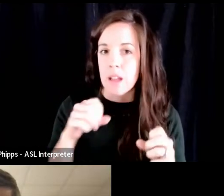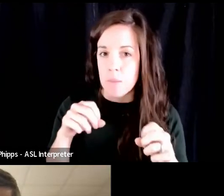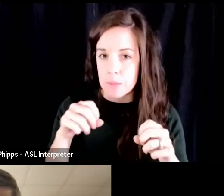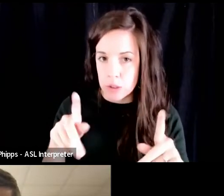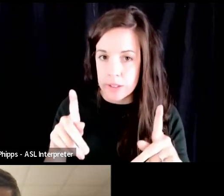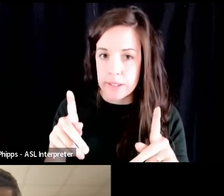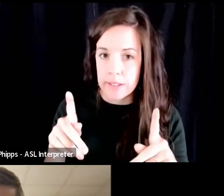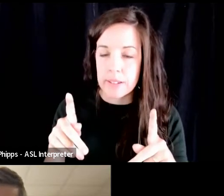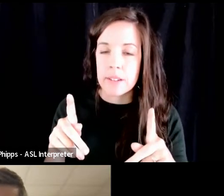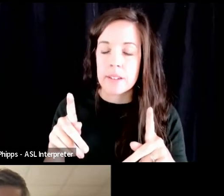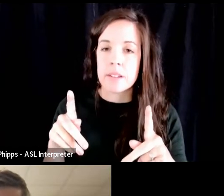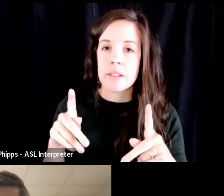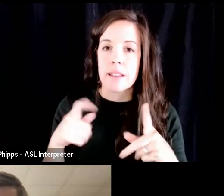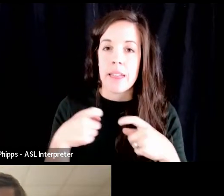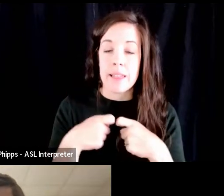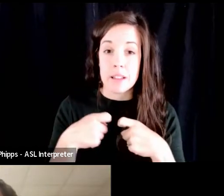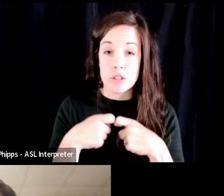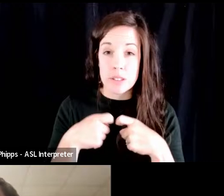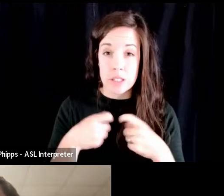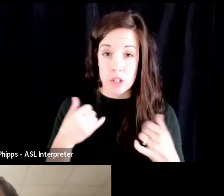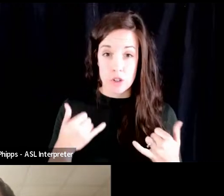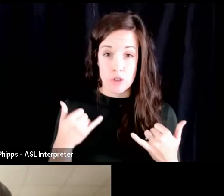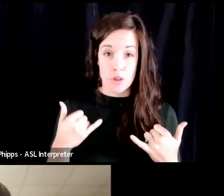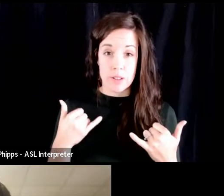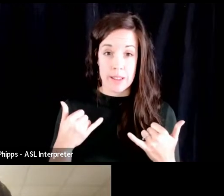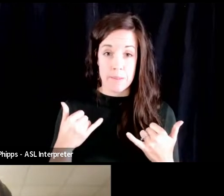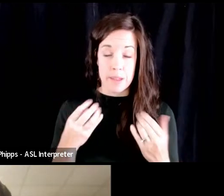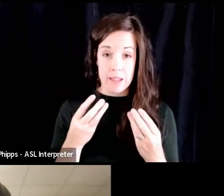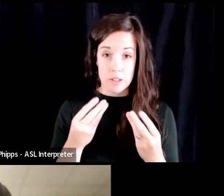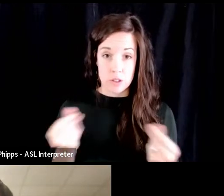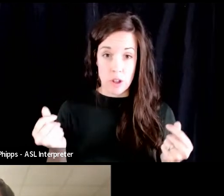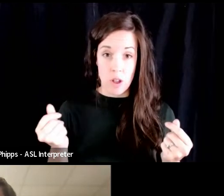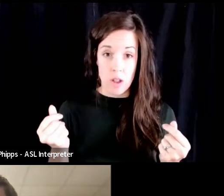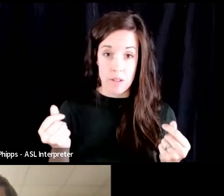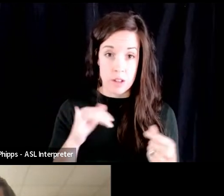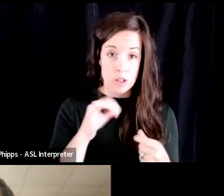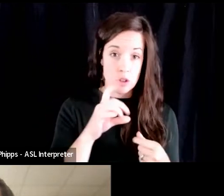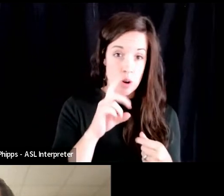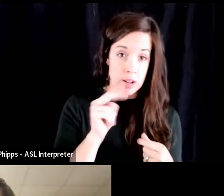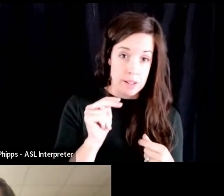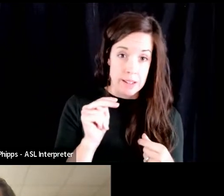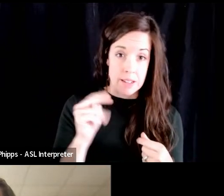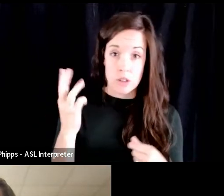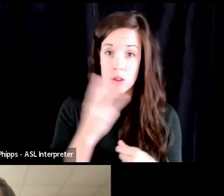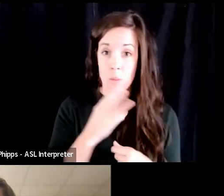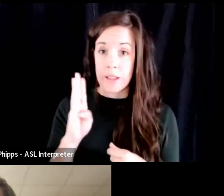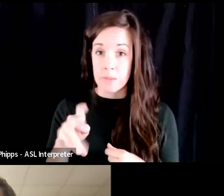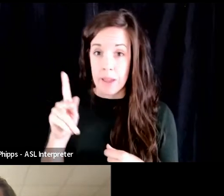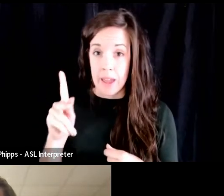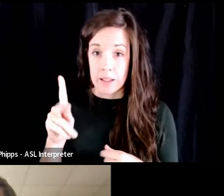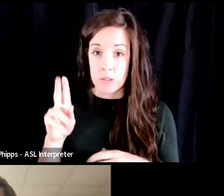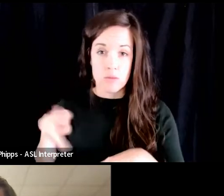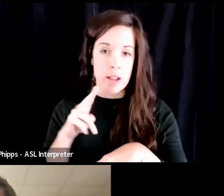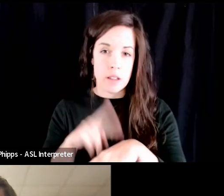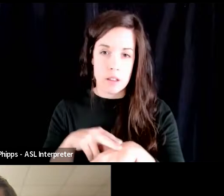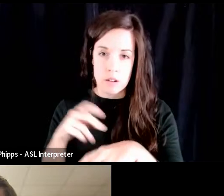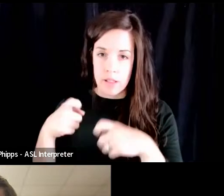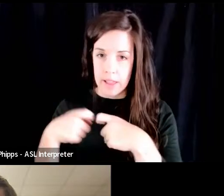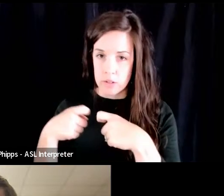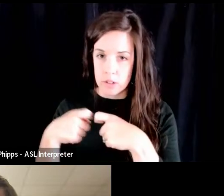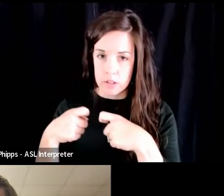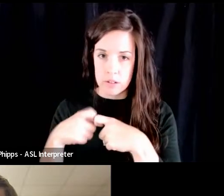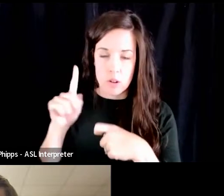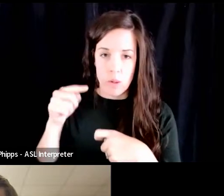that the electricity currently being sold from Jordan to the West Bank is just regular electricity, which is only 20% renewable in